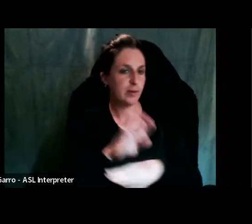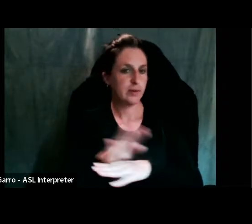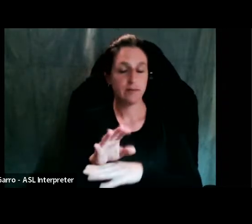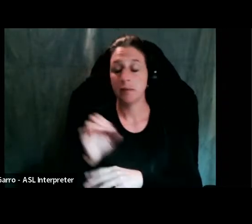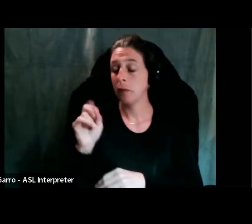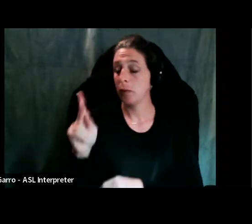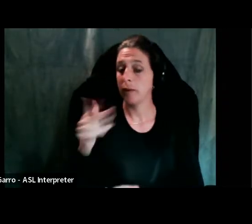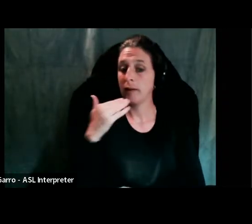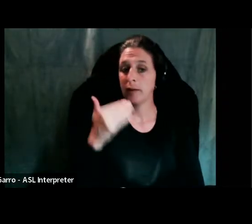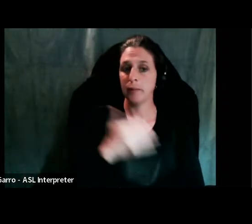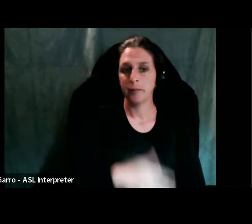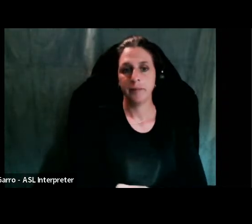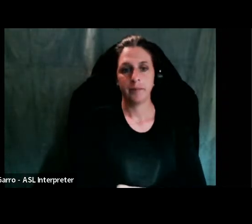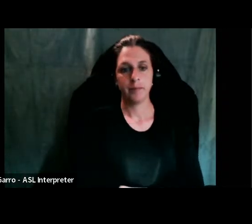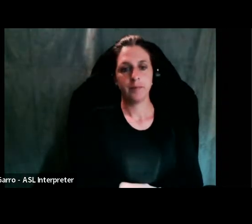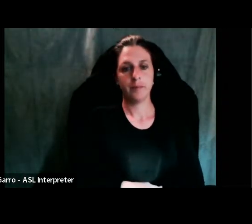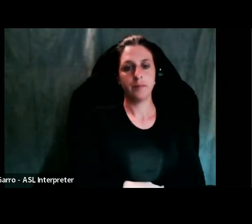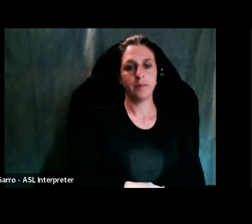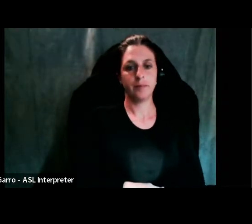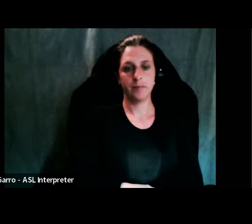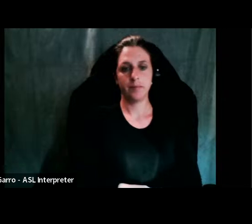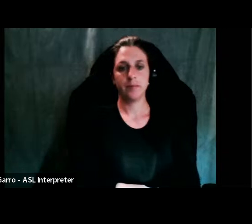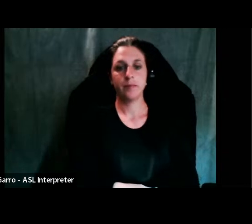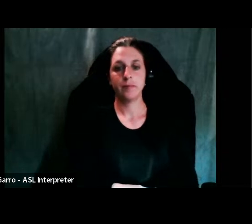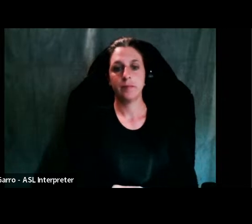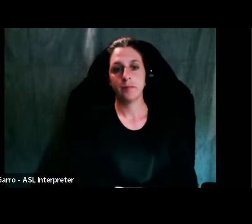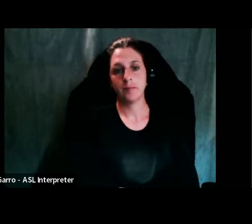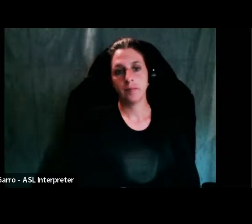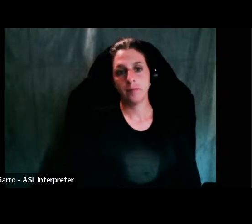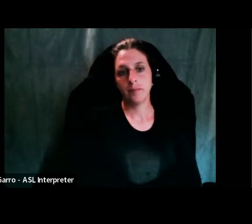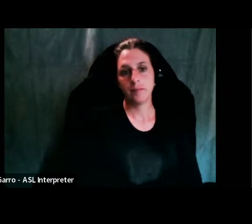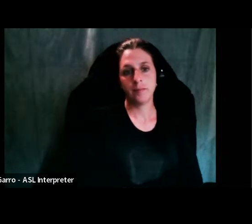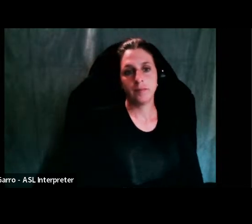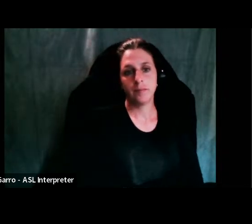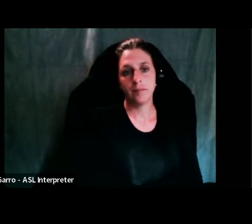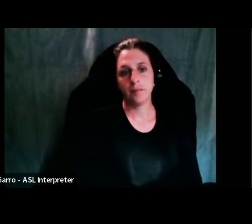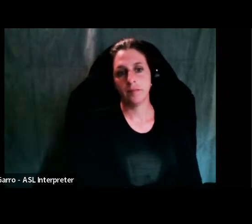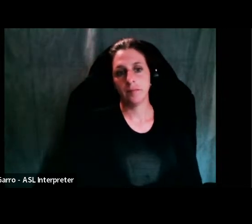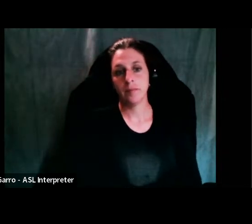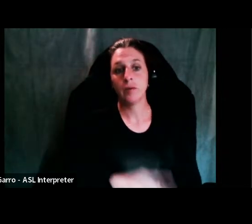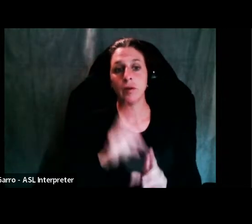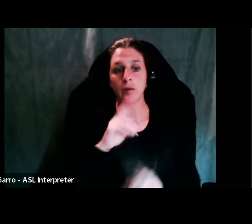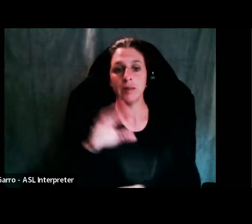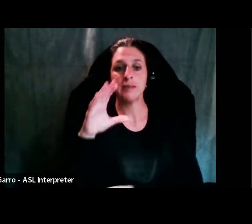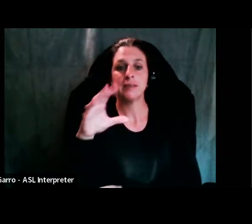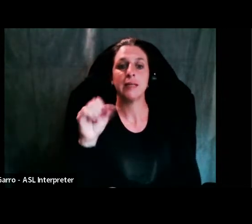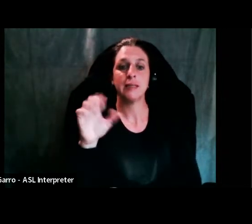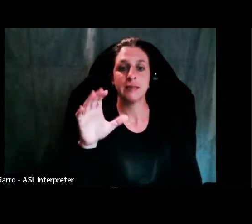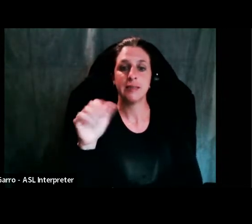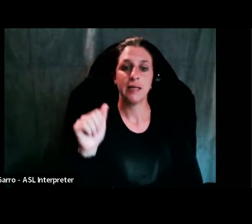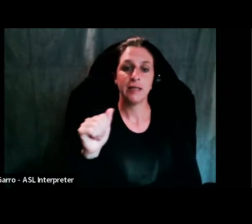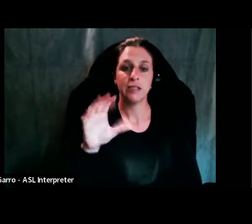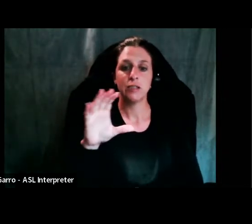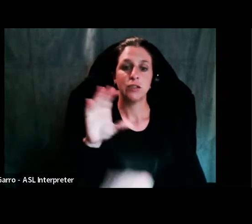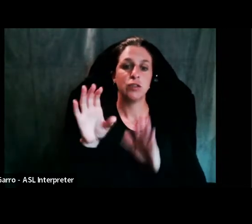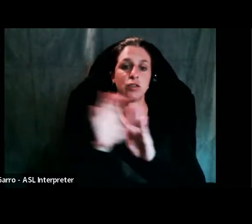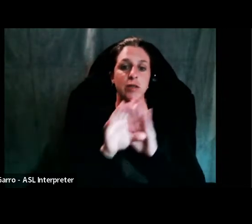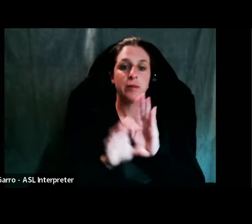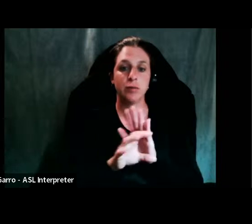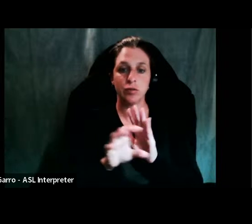okay, thank you. Report of the CSEA Chapter 519